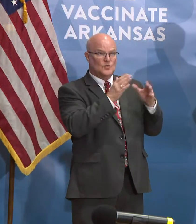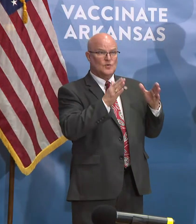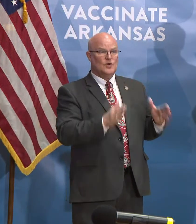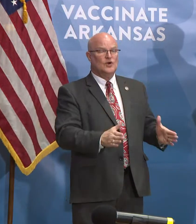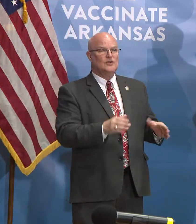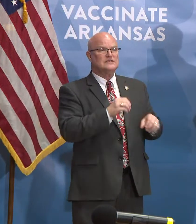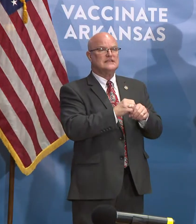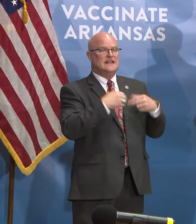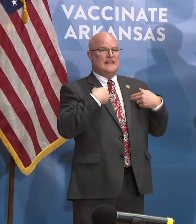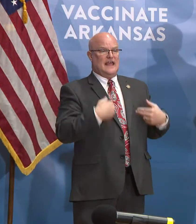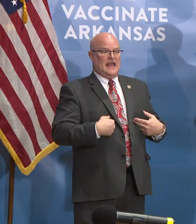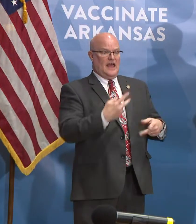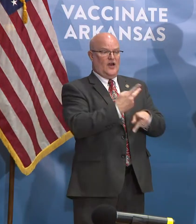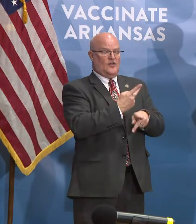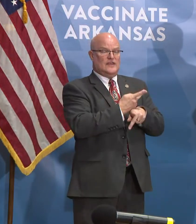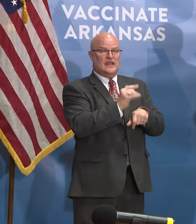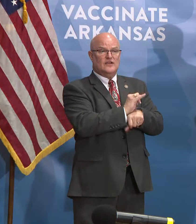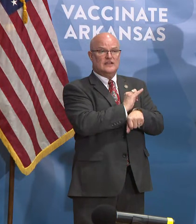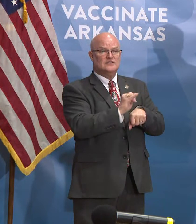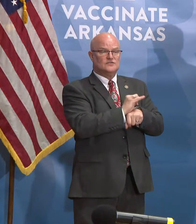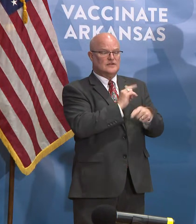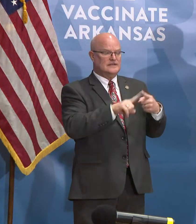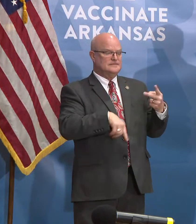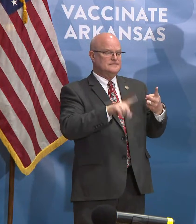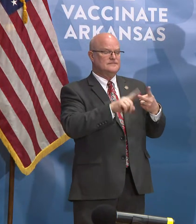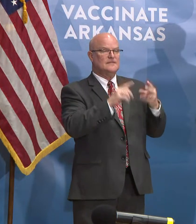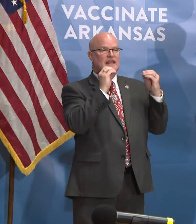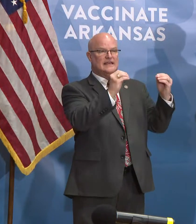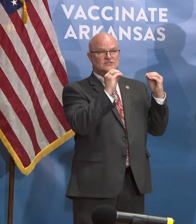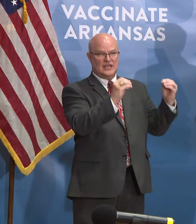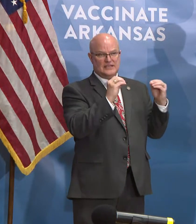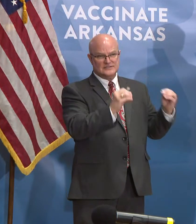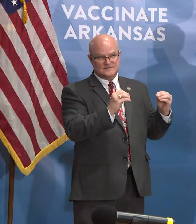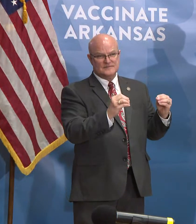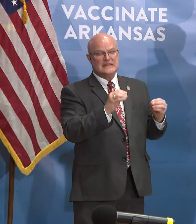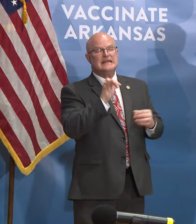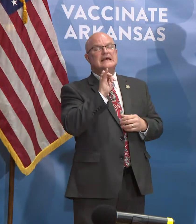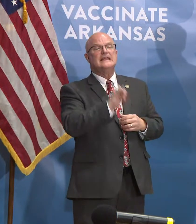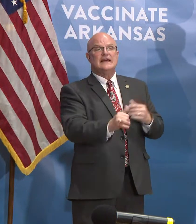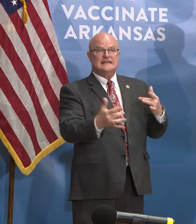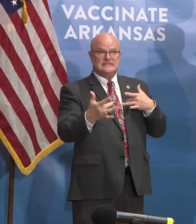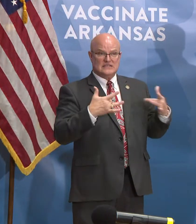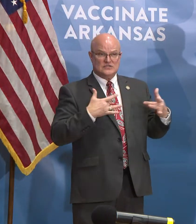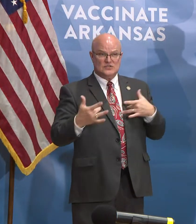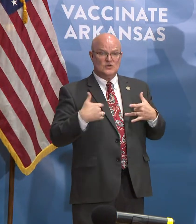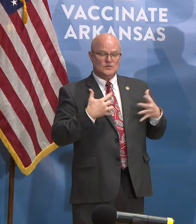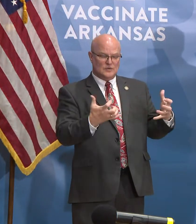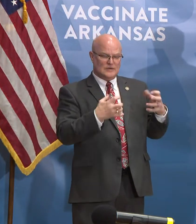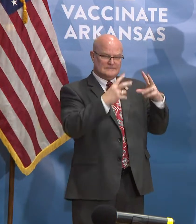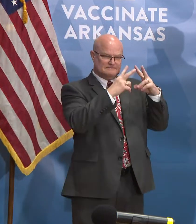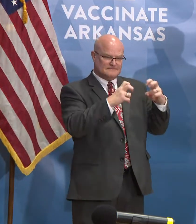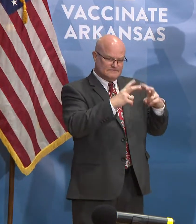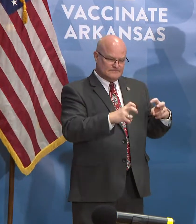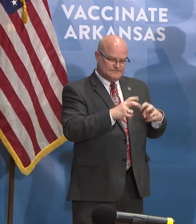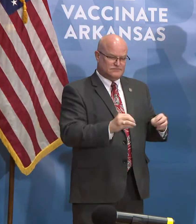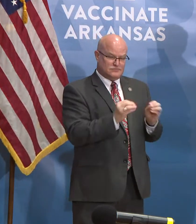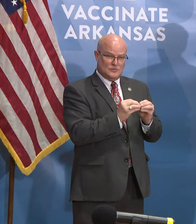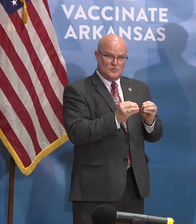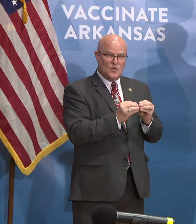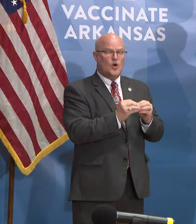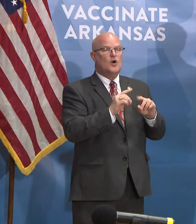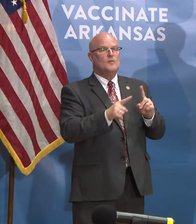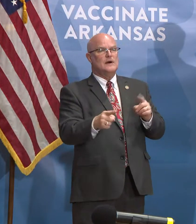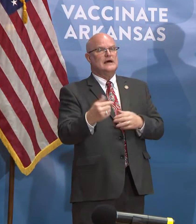workers in the healthcare industry and in education. And that is a concern to us. We want to look deeper into that, but